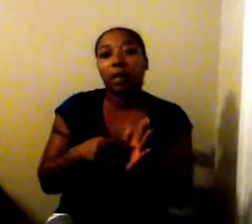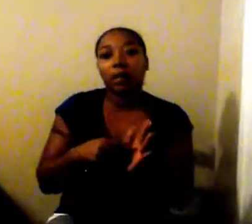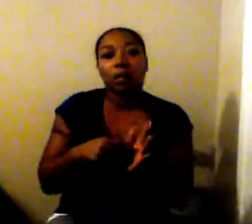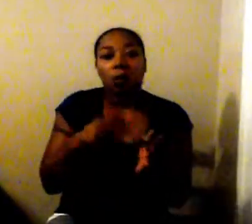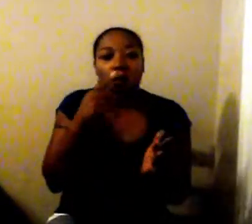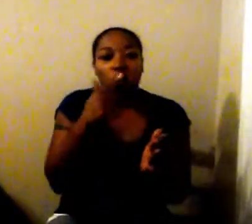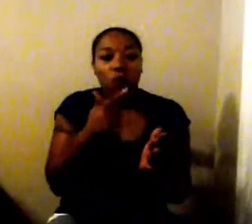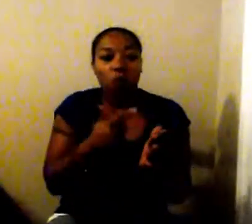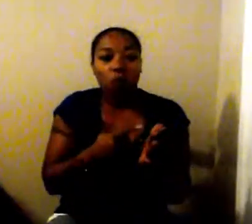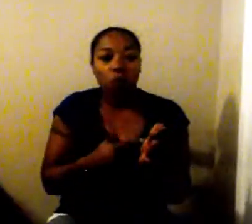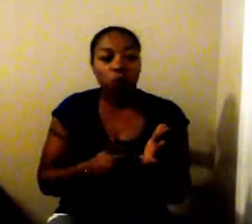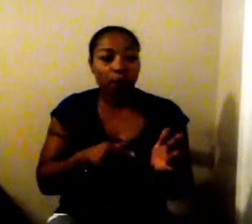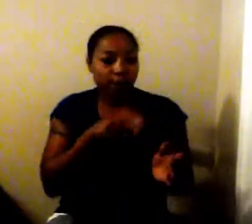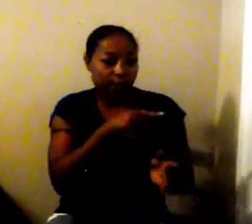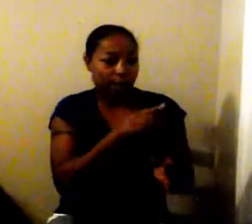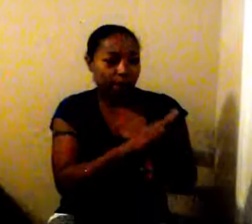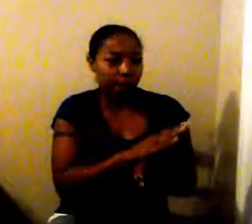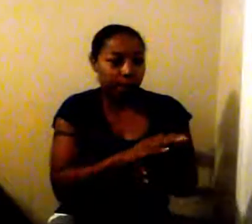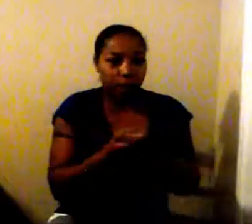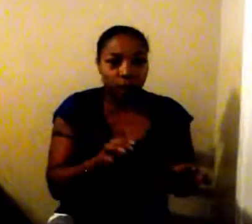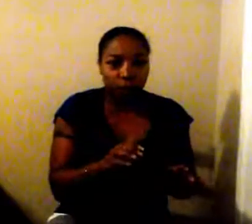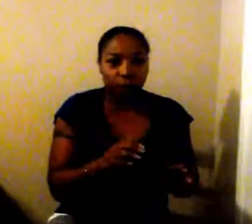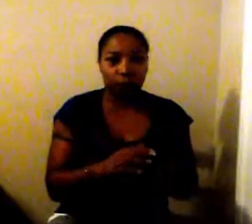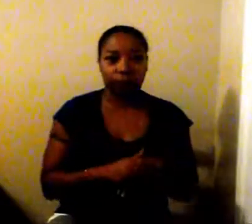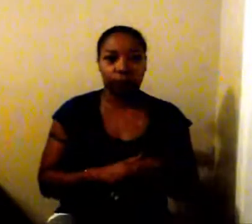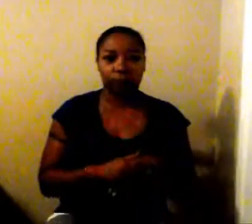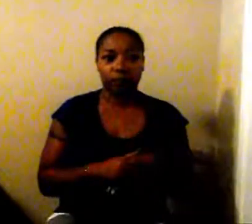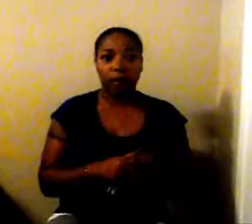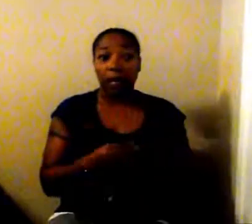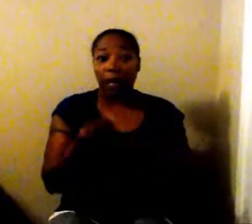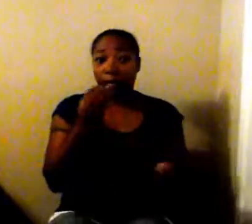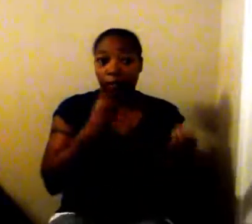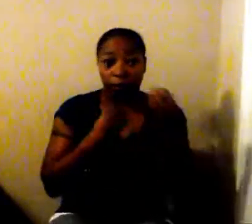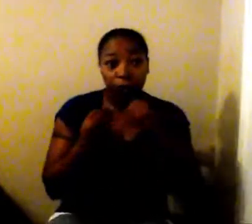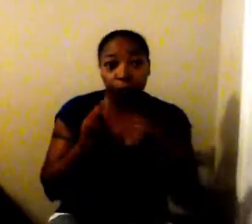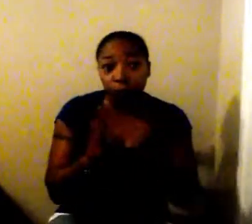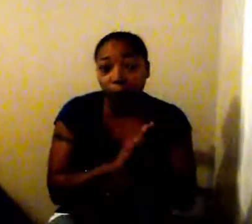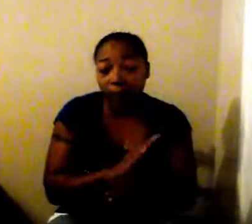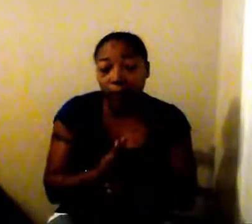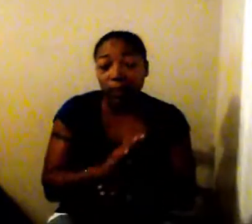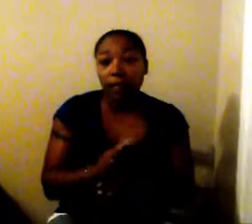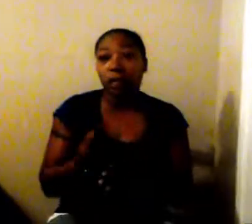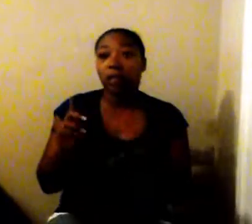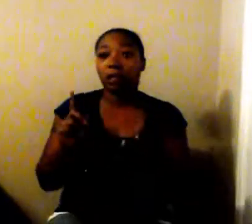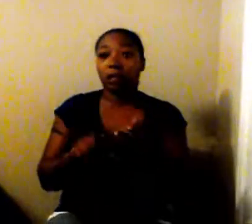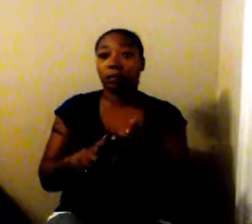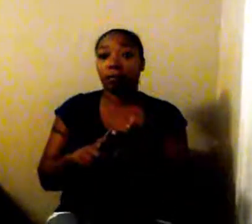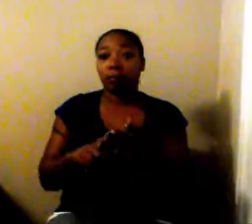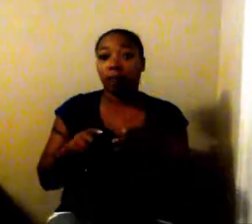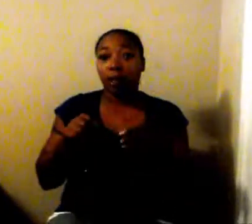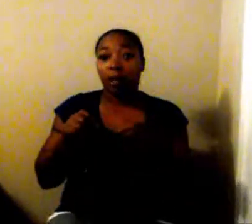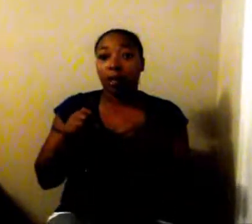means, what does that business do? Is it a food business?